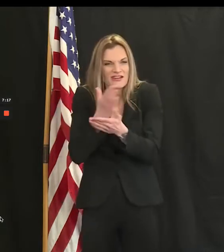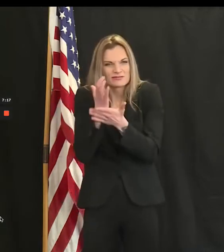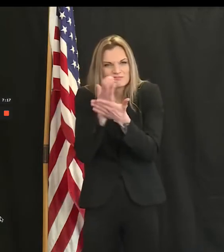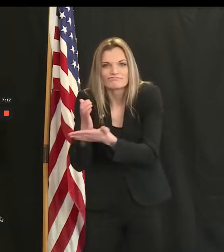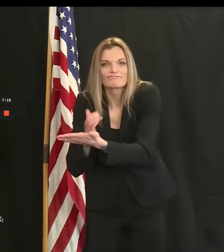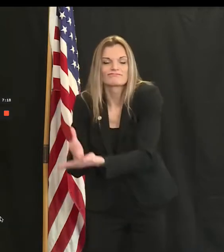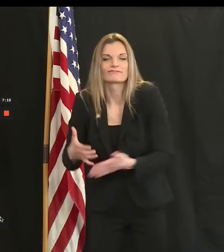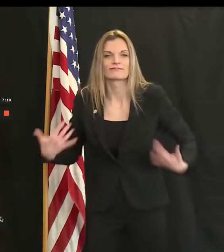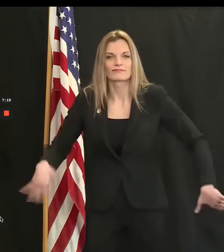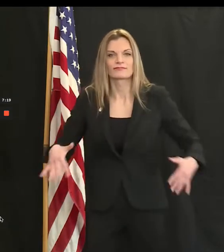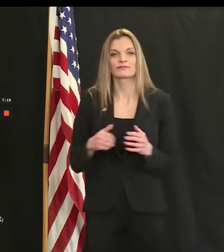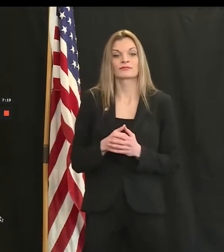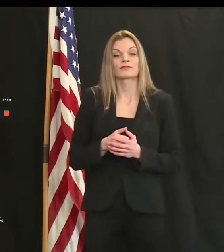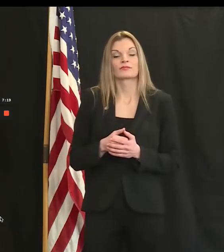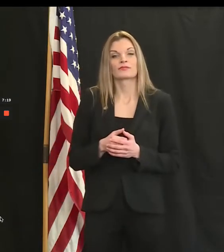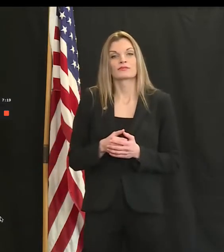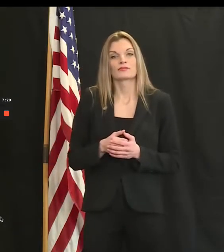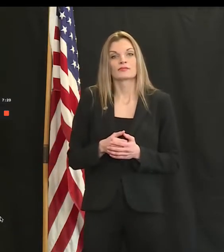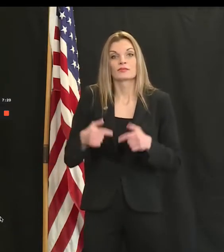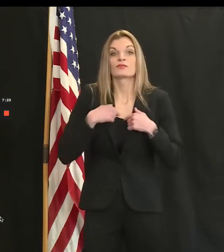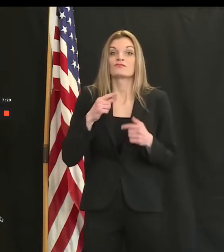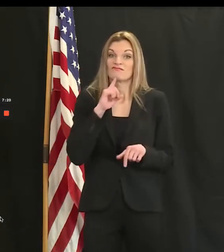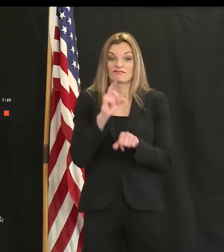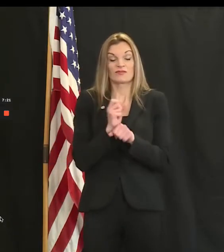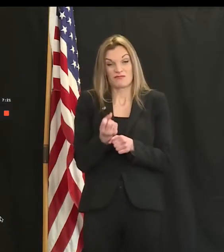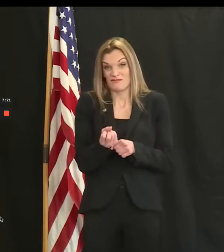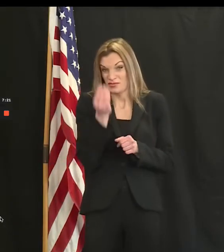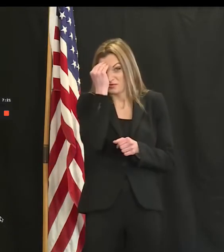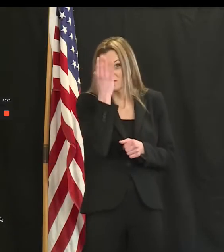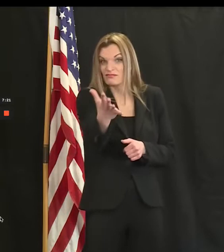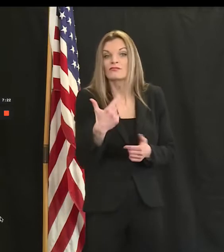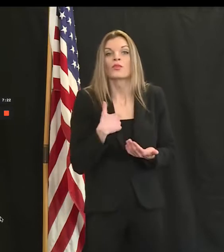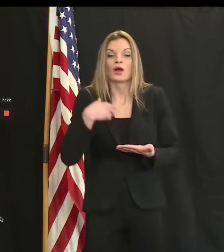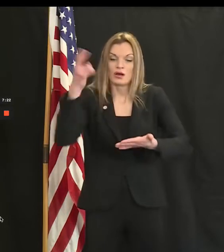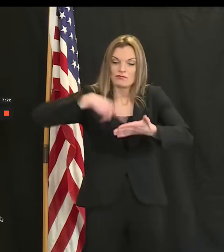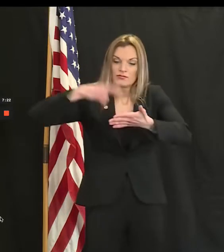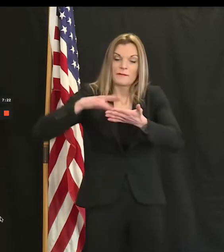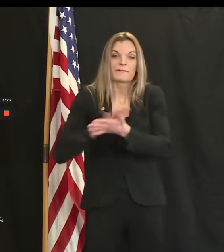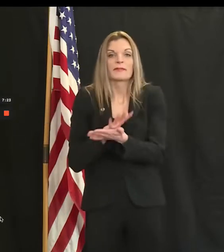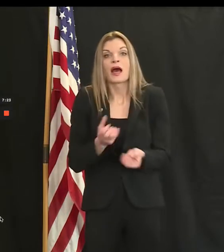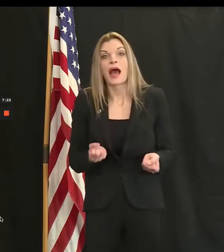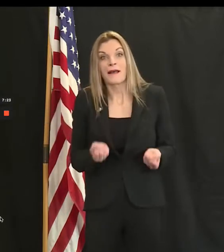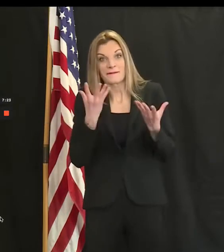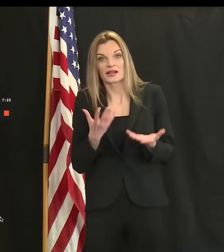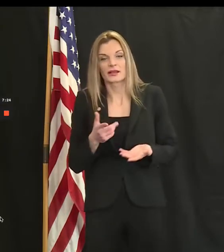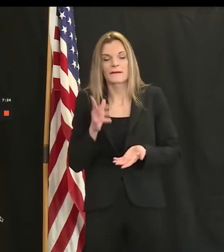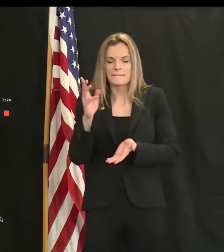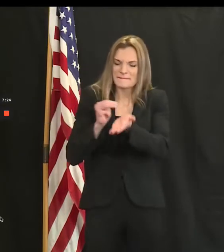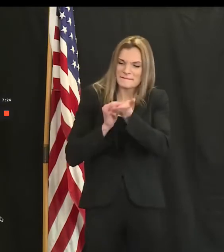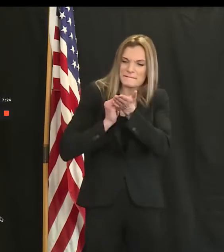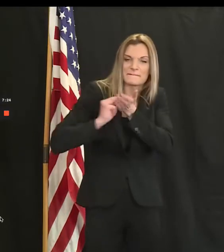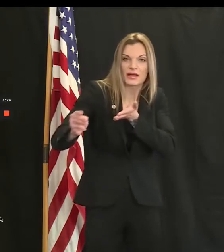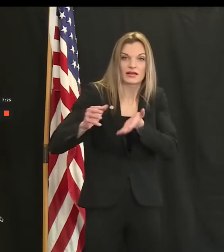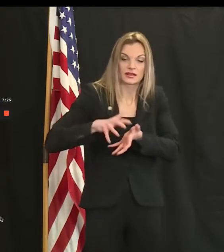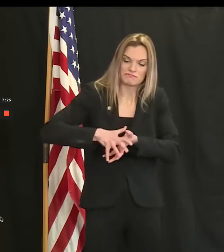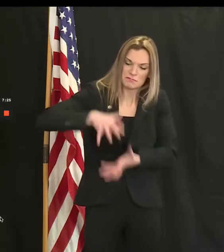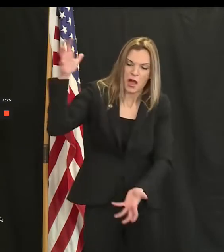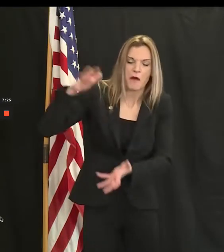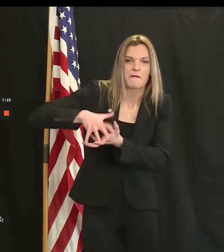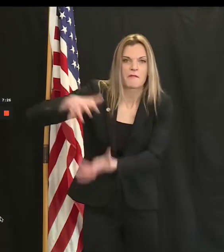the course of this investigation, we reviewed literally millions and millions of documents and several hundred electronic